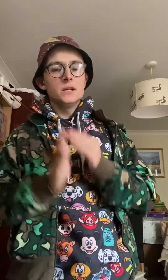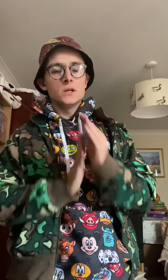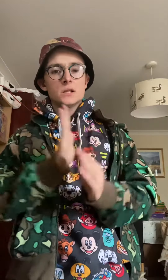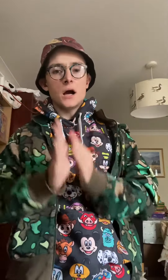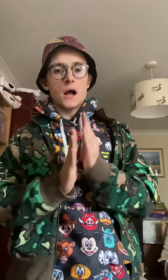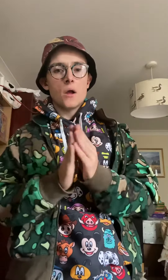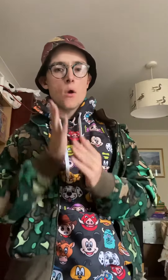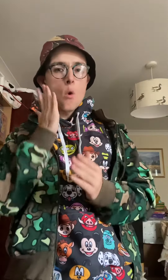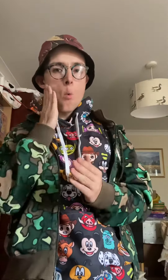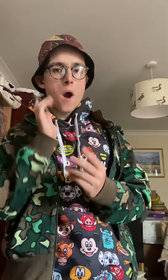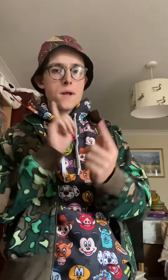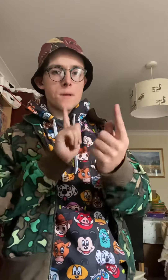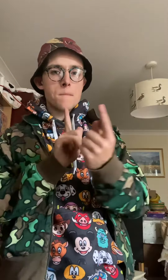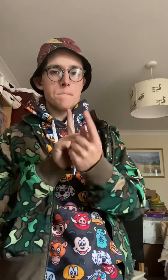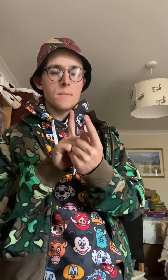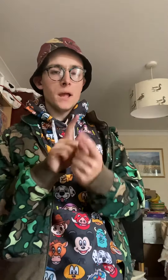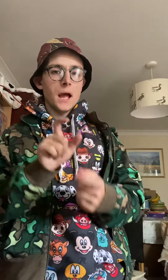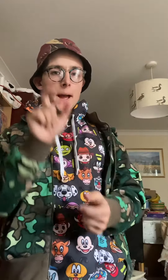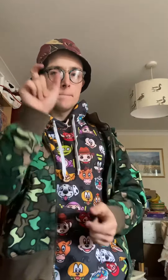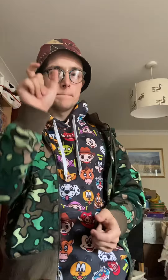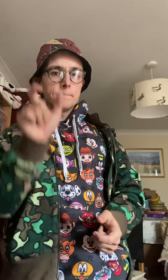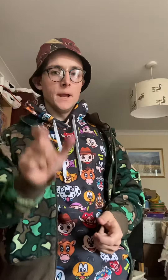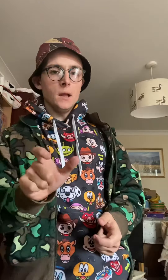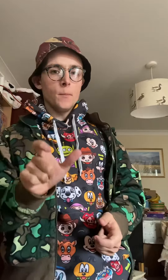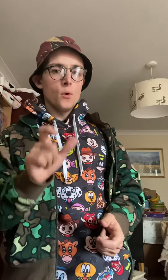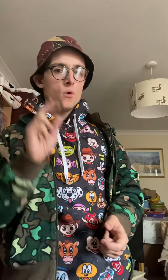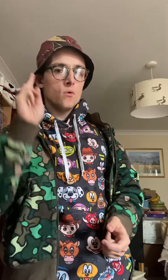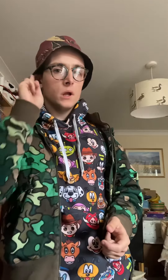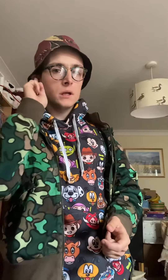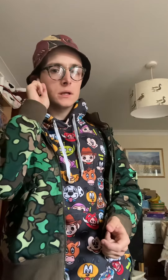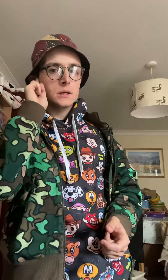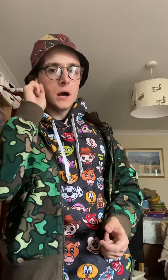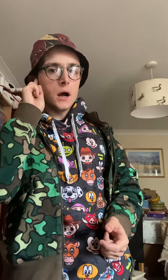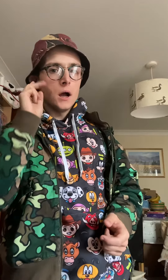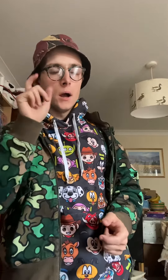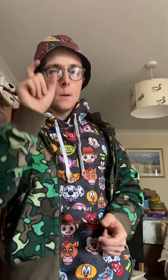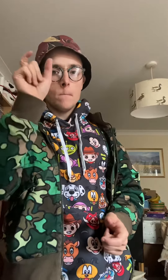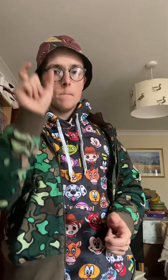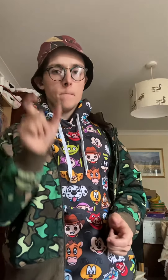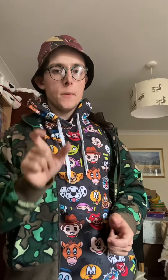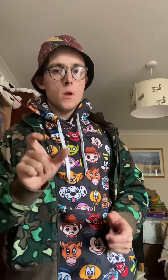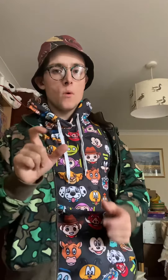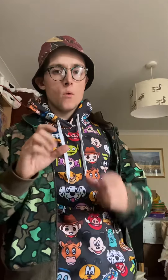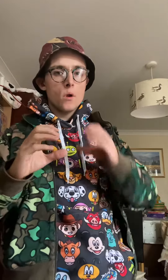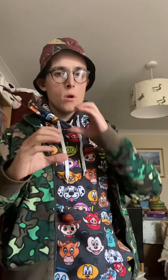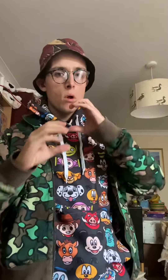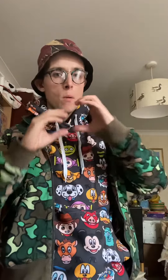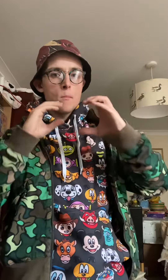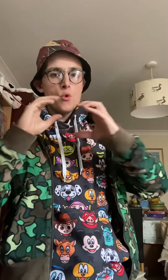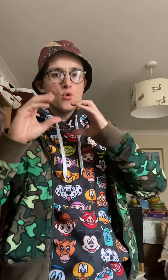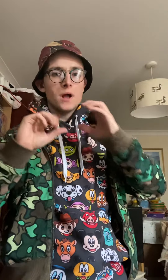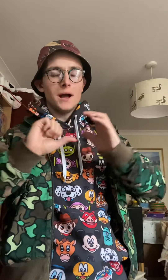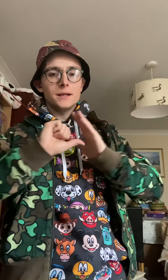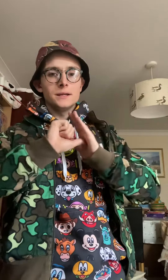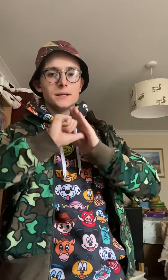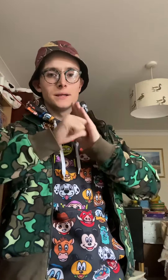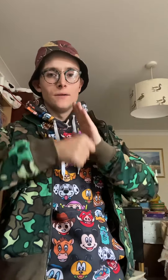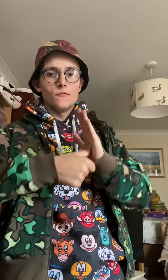my style. I'm going to show style